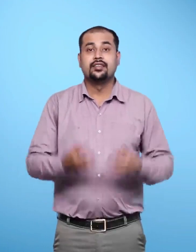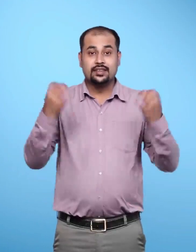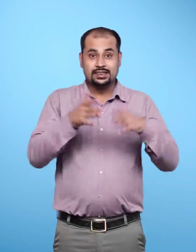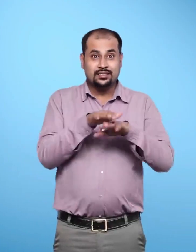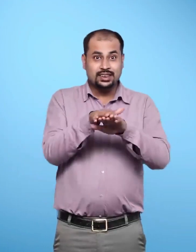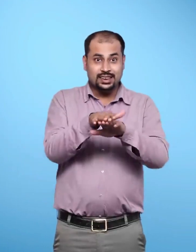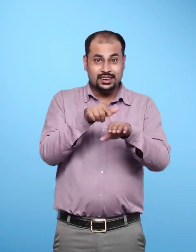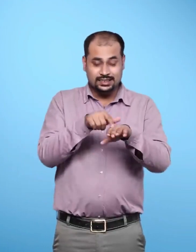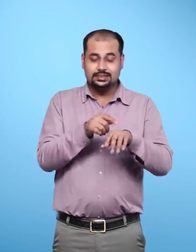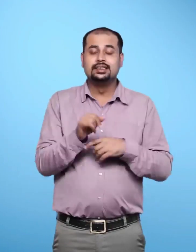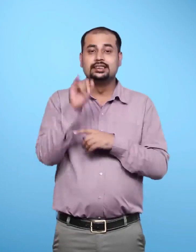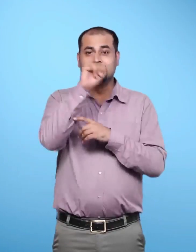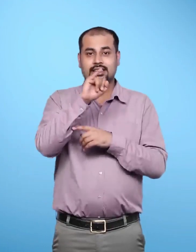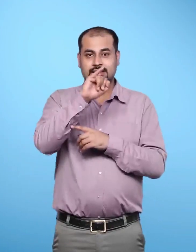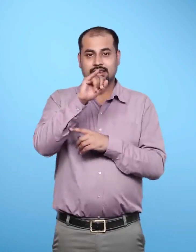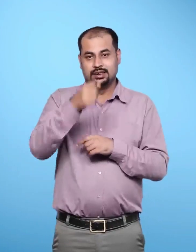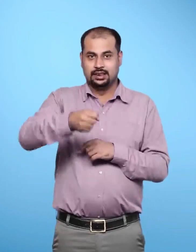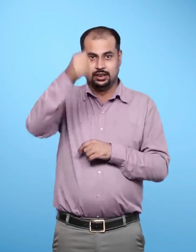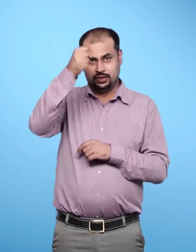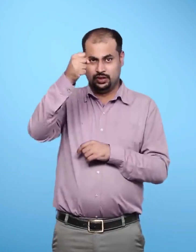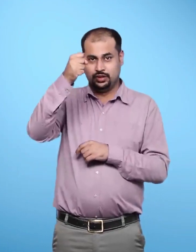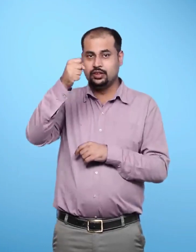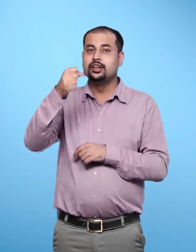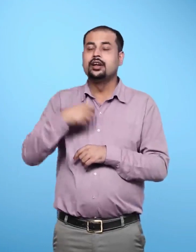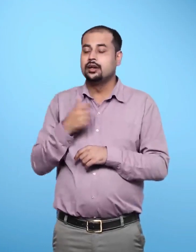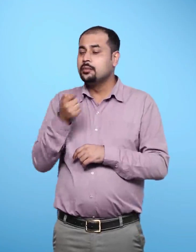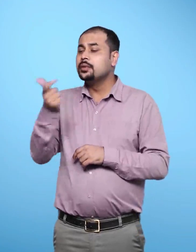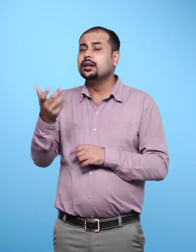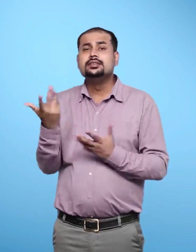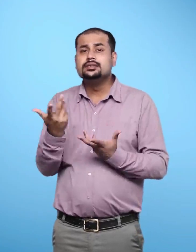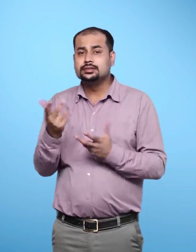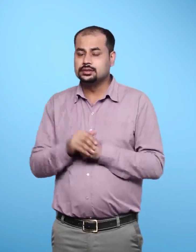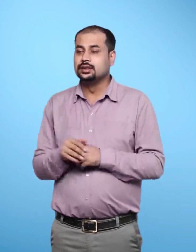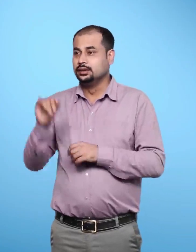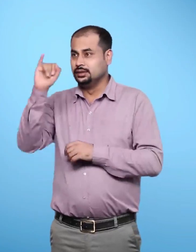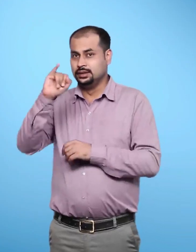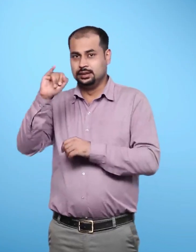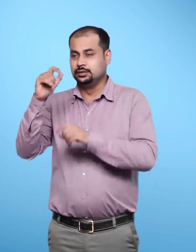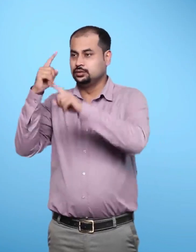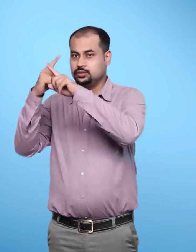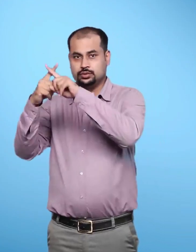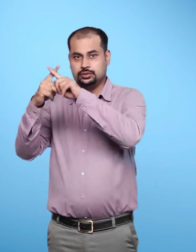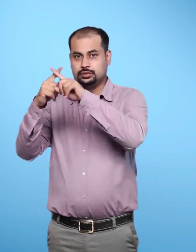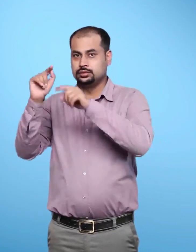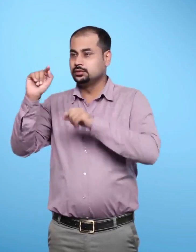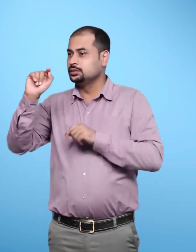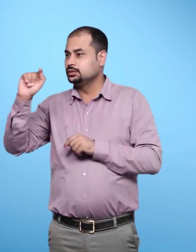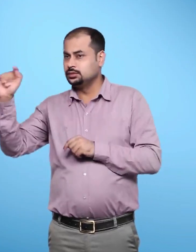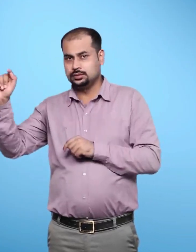For 6 kilogram fresh fish, we have to pay 6 multiplied by